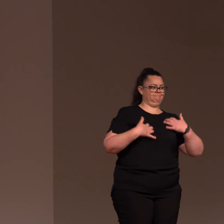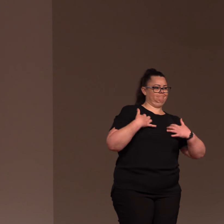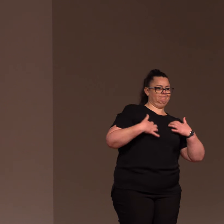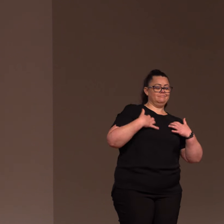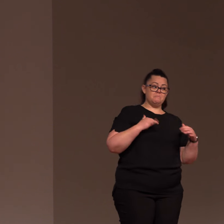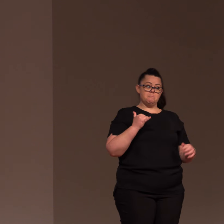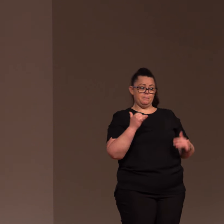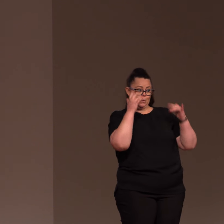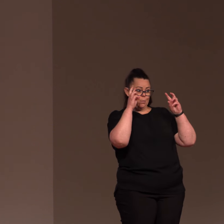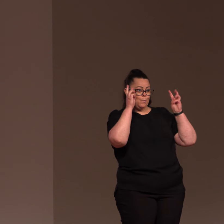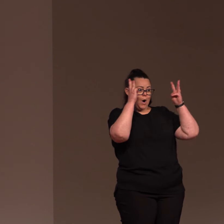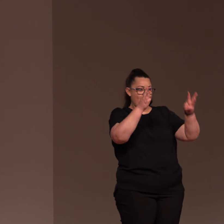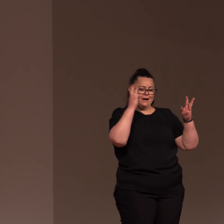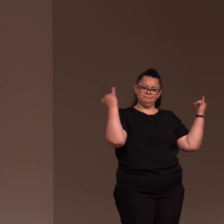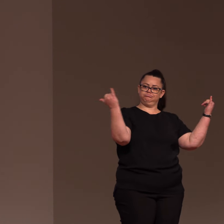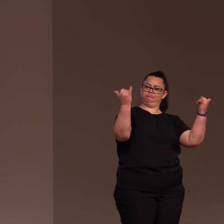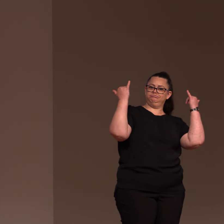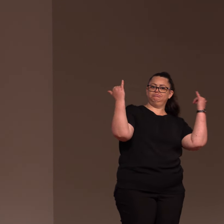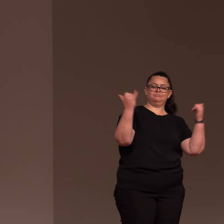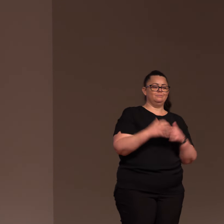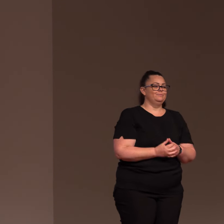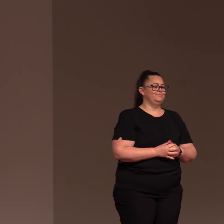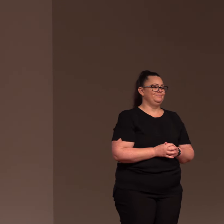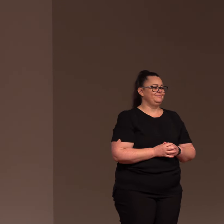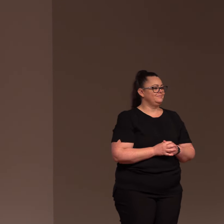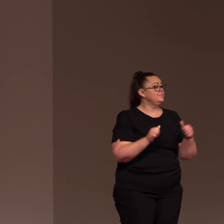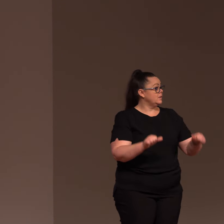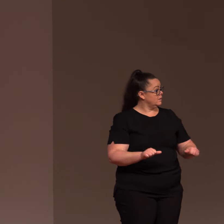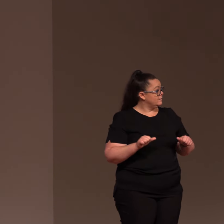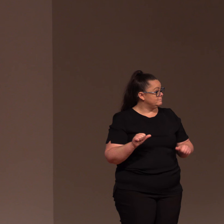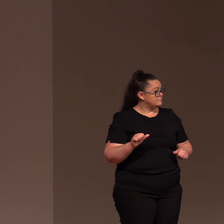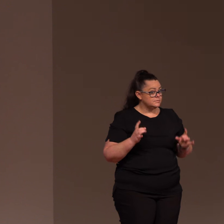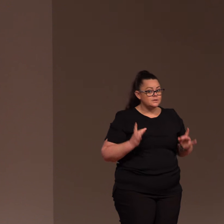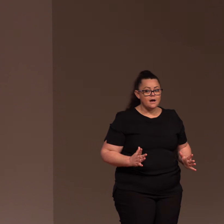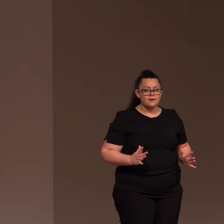pretty wild. All right, should we get started?